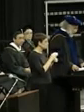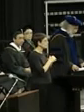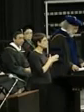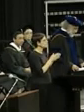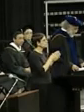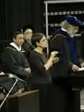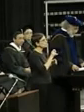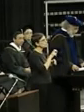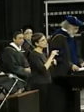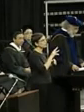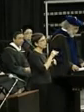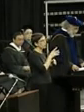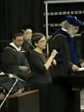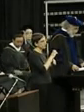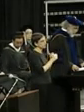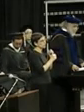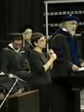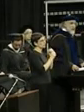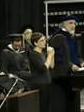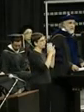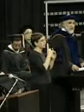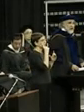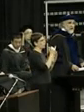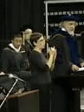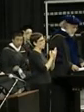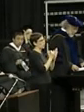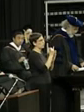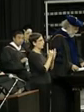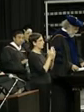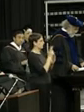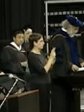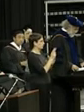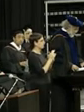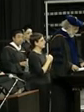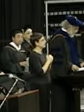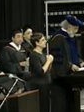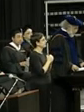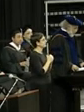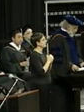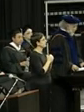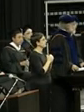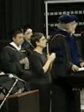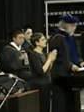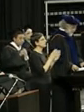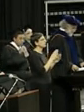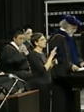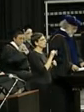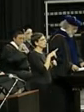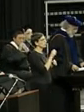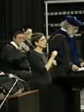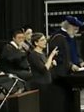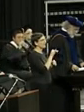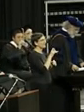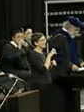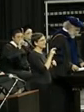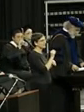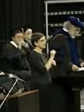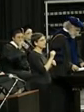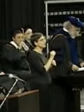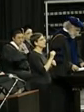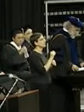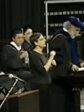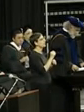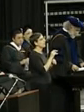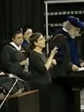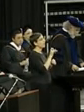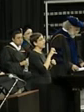Susan White, Associate Professor of Art and Art History. Brooks Landon, Collegiate Fellow in